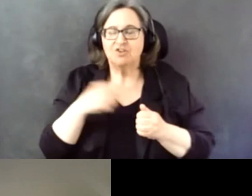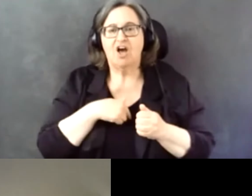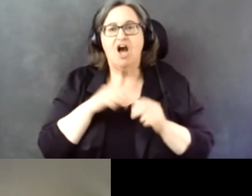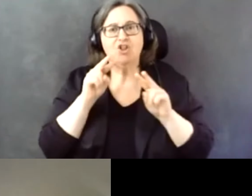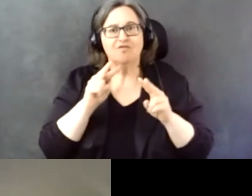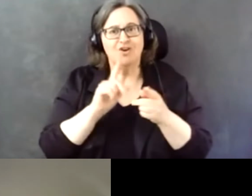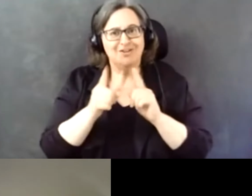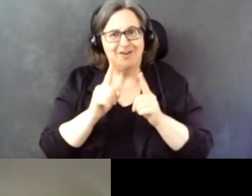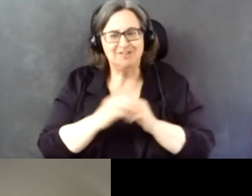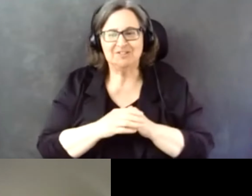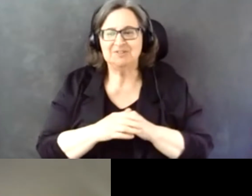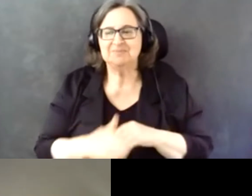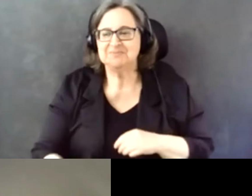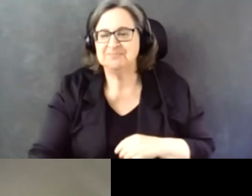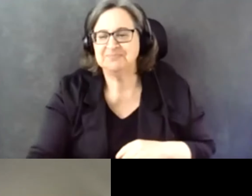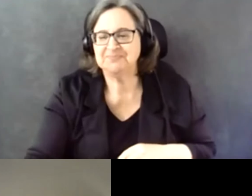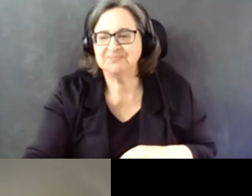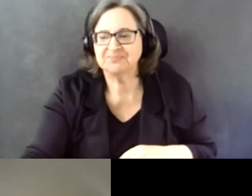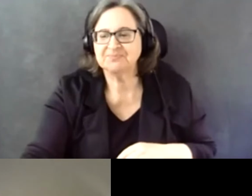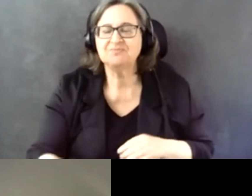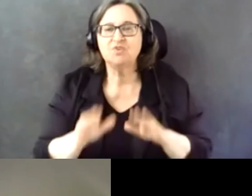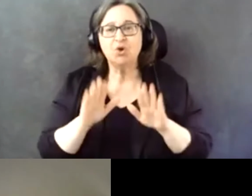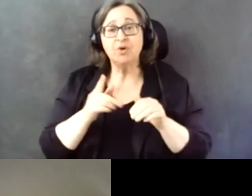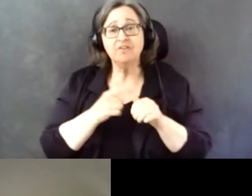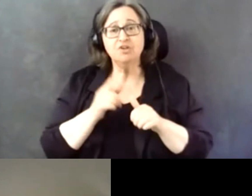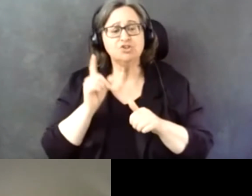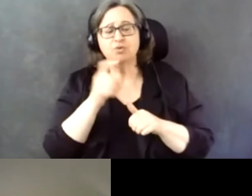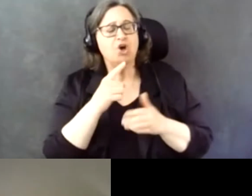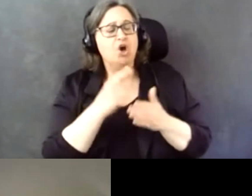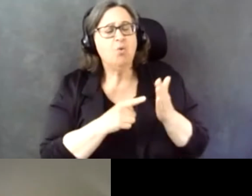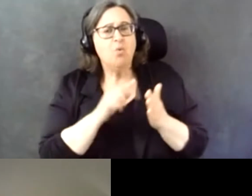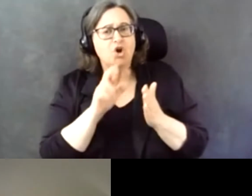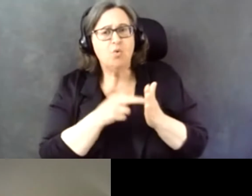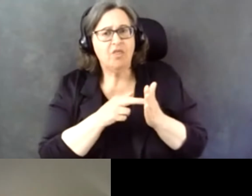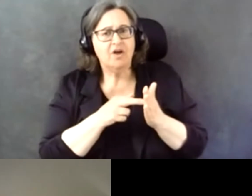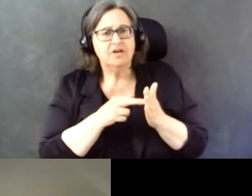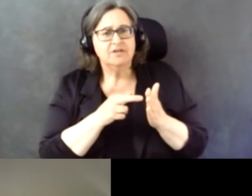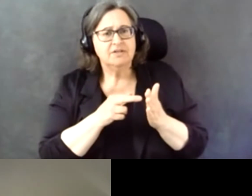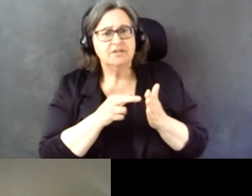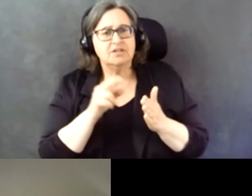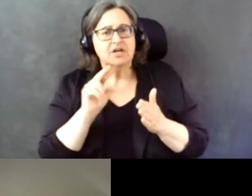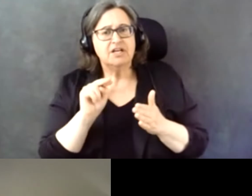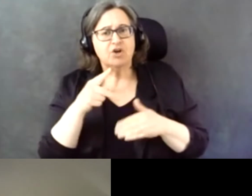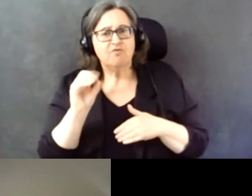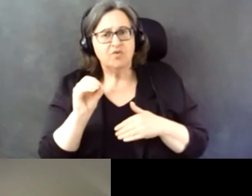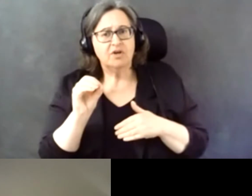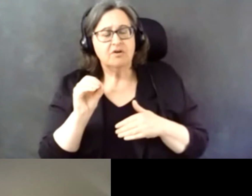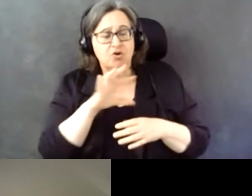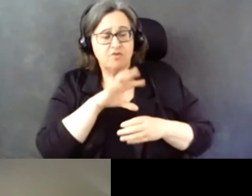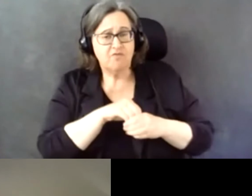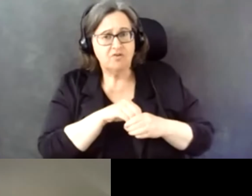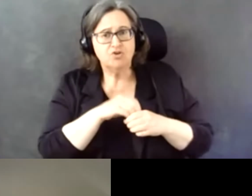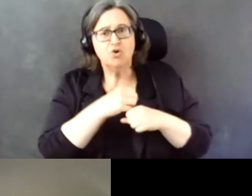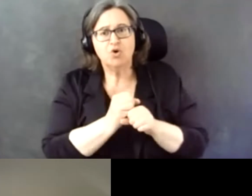conversation great so first question is what role do you think the non- the non-profits play in